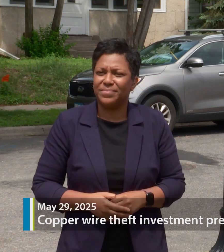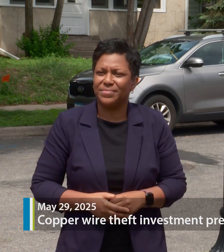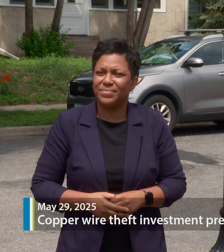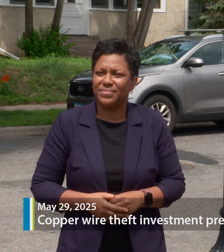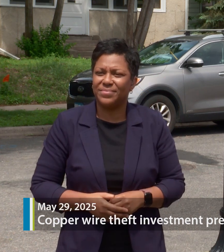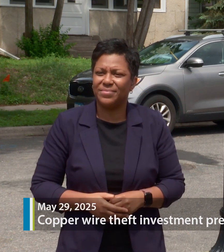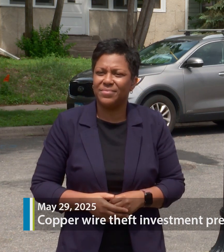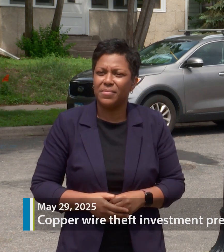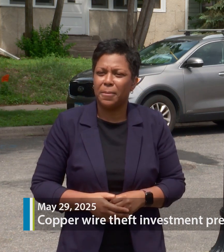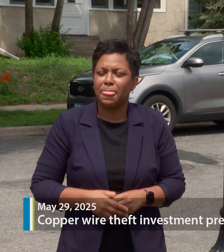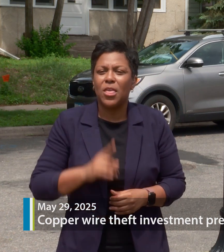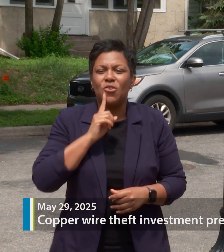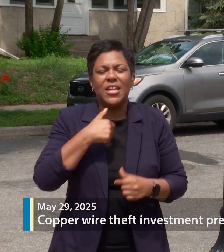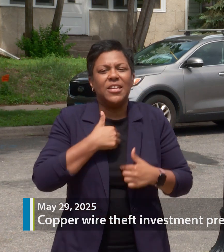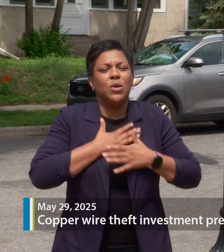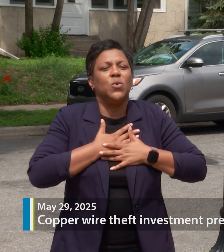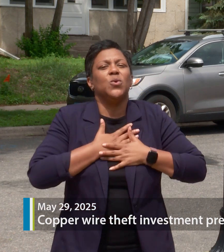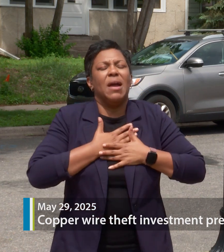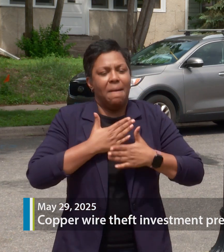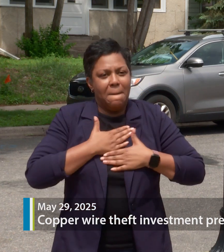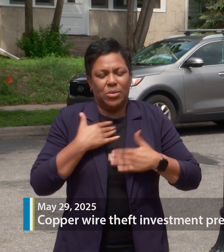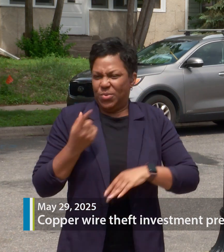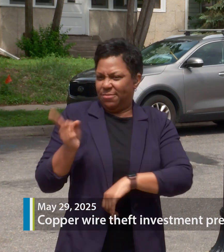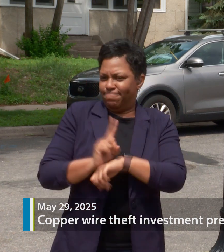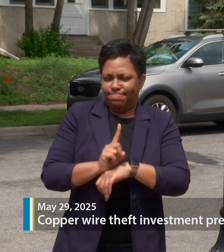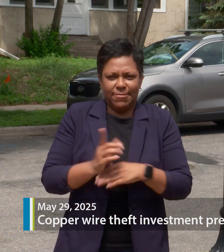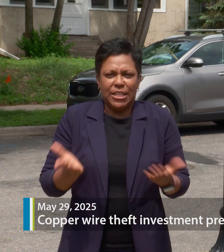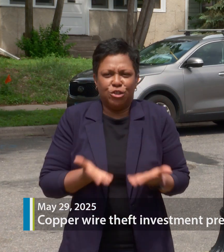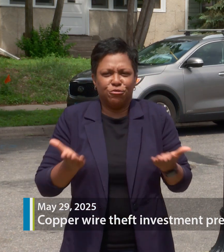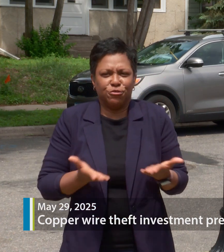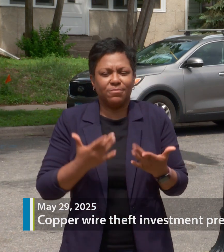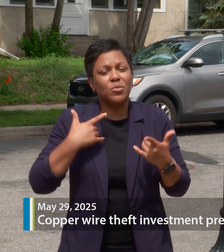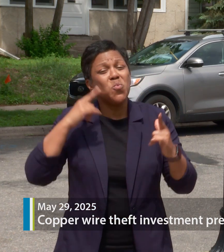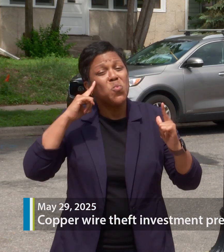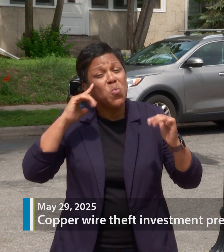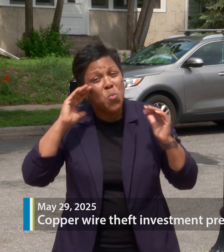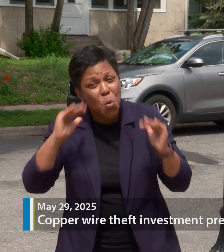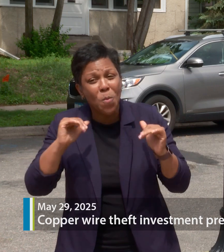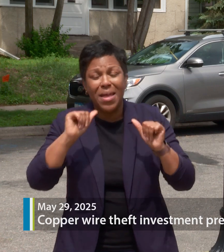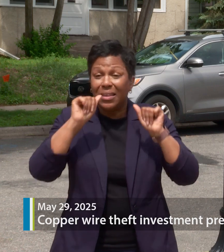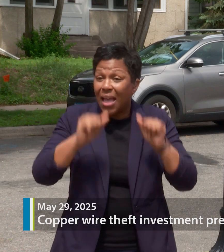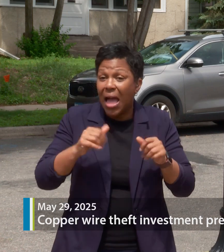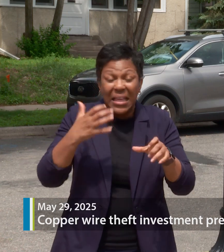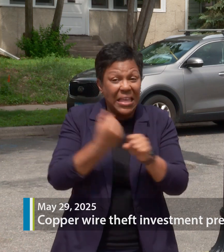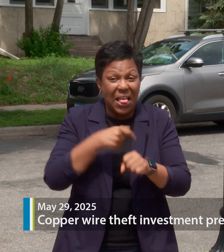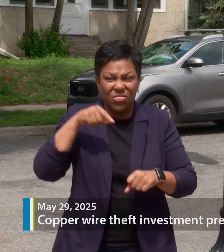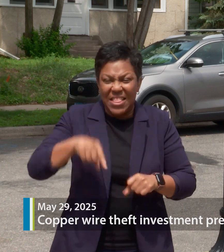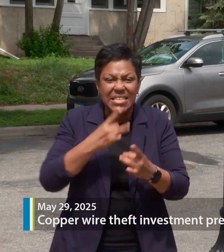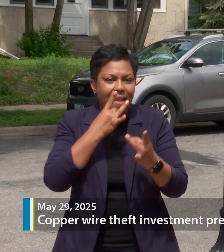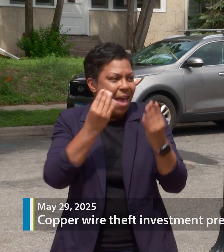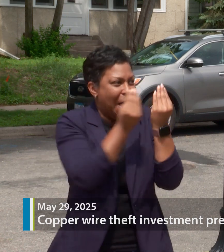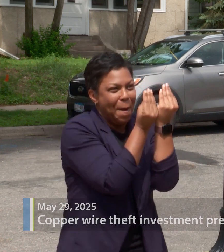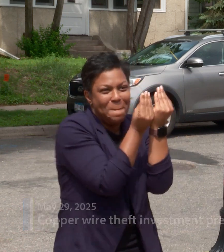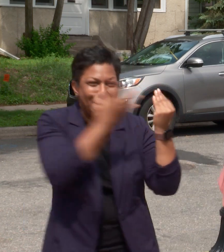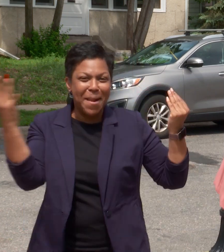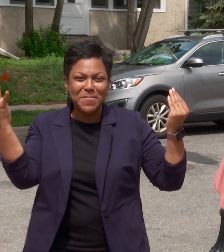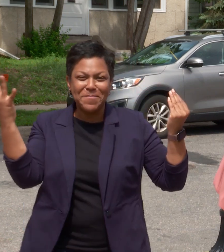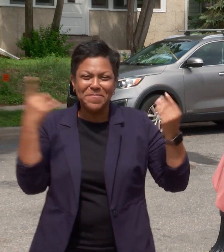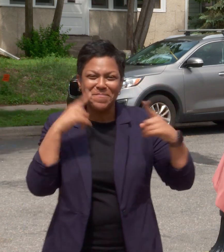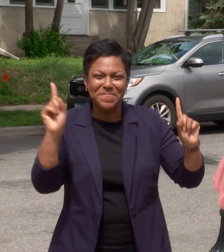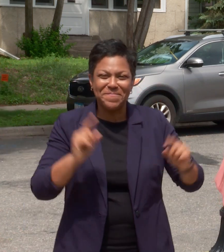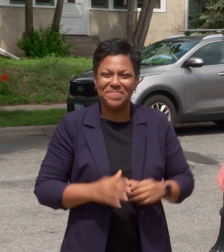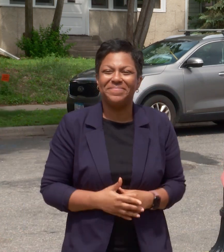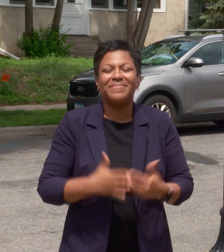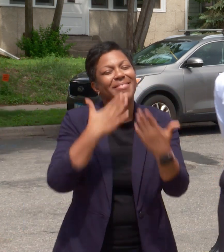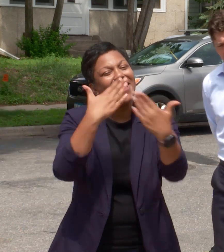I'm really pleased to be here today, and hopefully we can get this thing lit up. That's right. Yep. All right. Thank you. Thank you, Councilman.